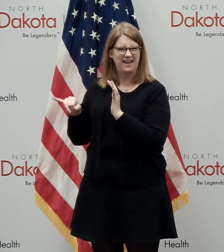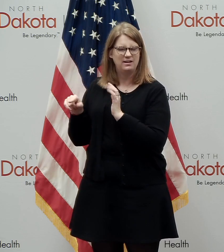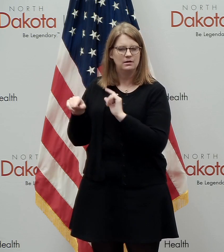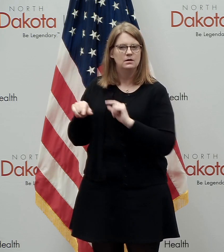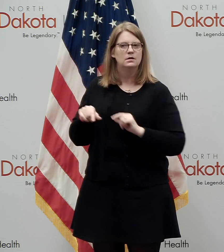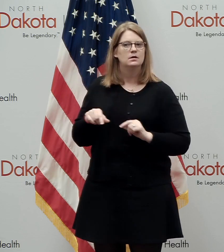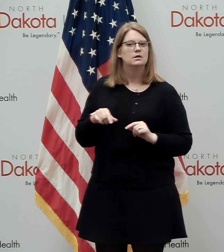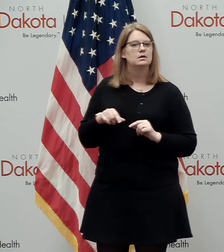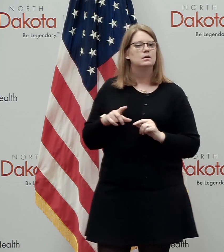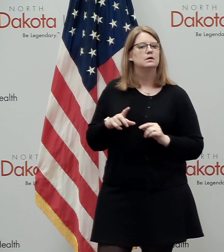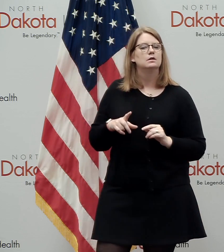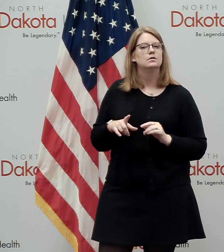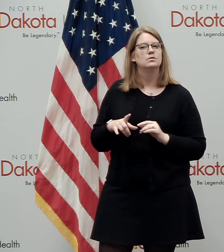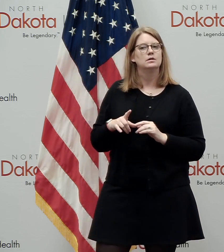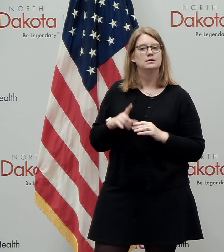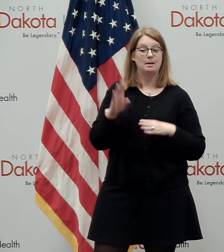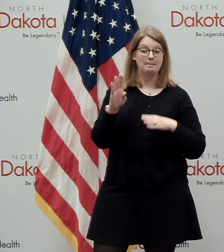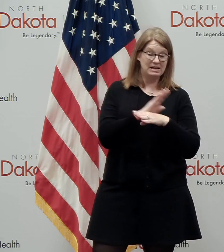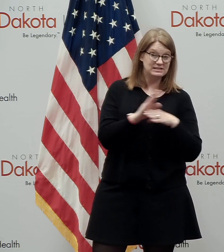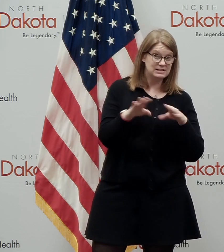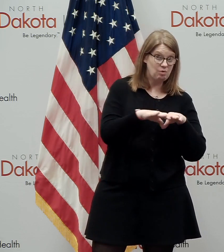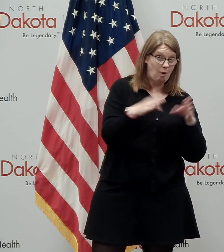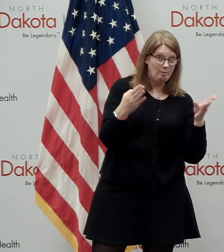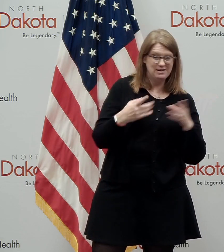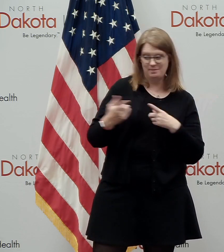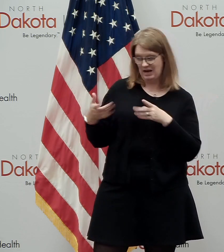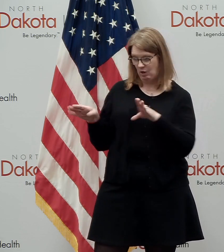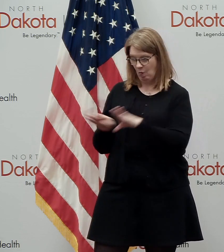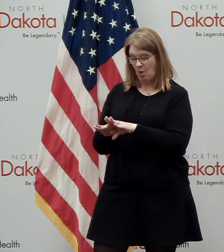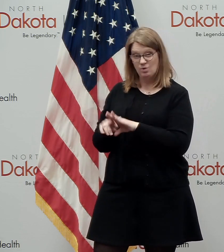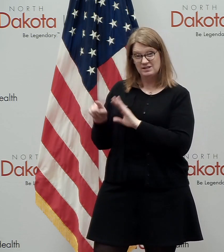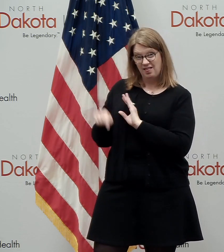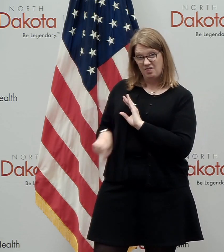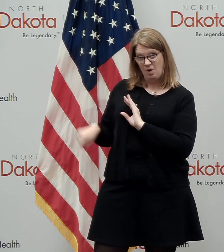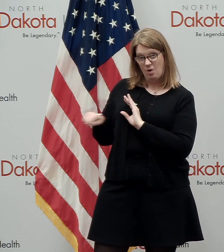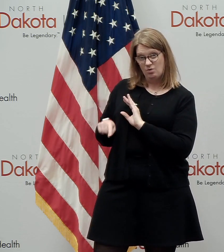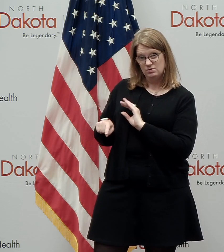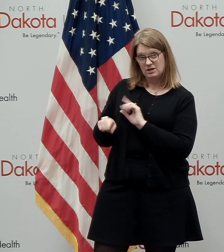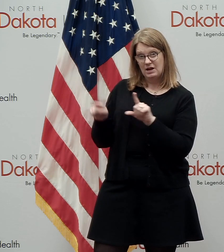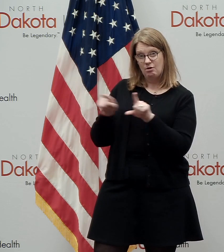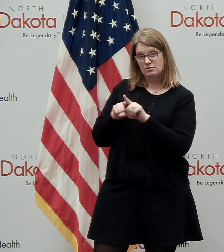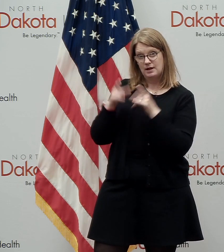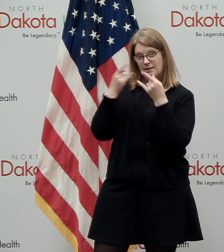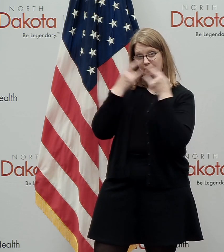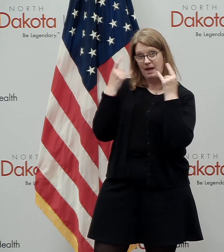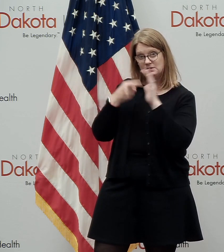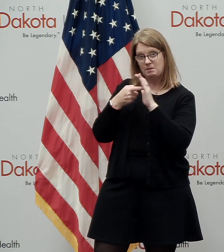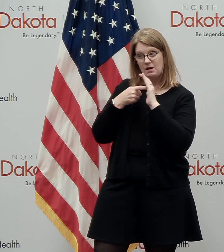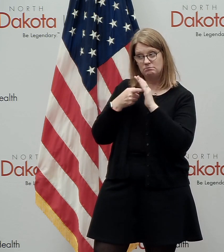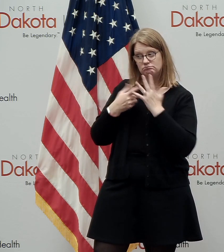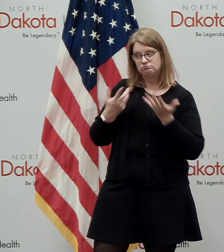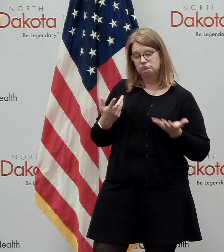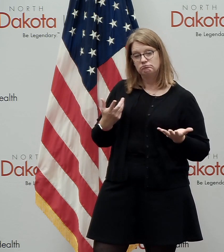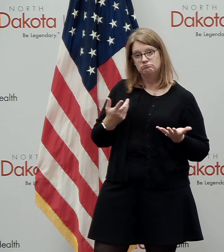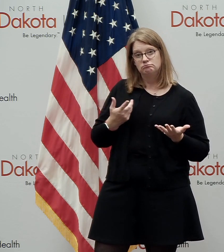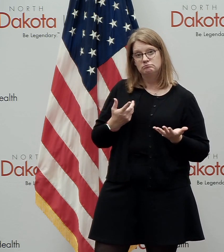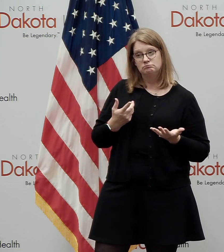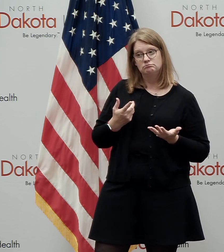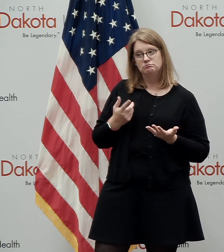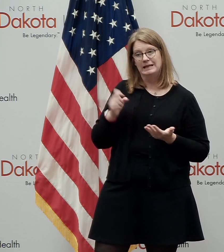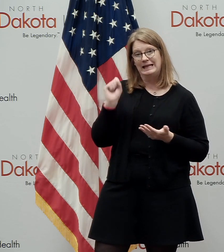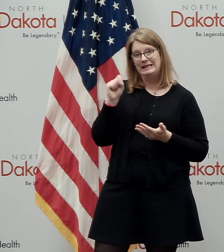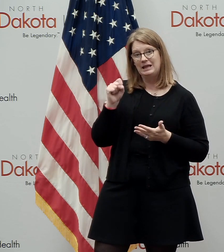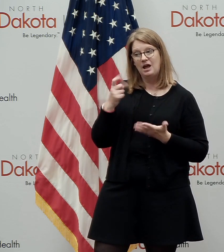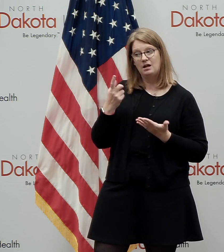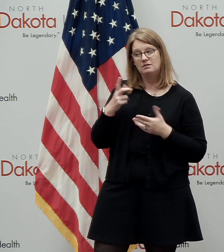closed, kept businesses open but closed those places and had the mask mandate, they did show signs of